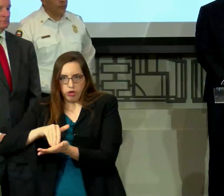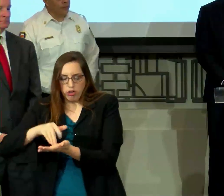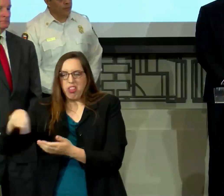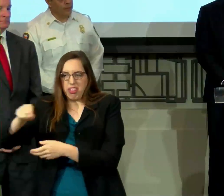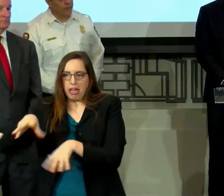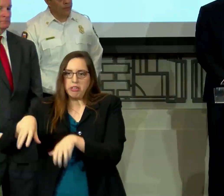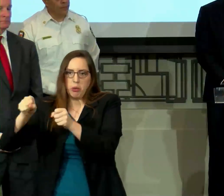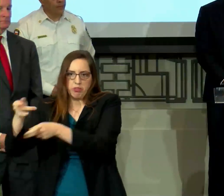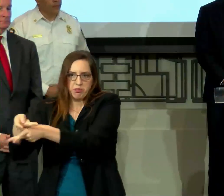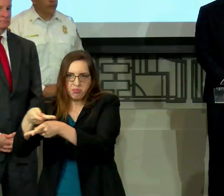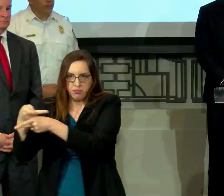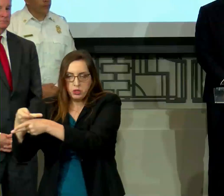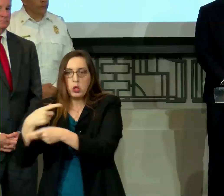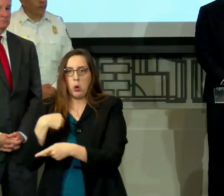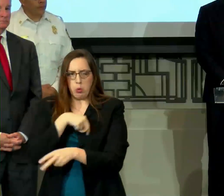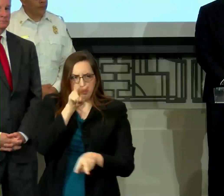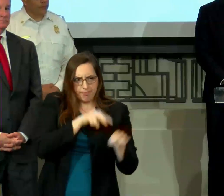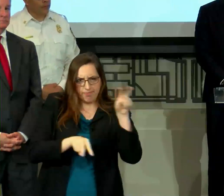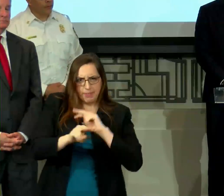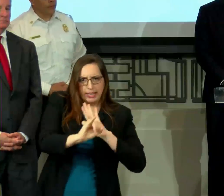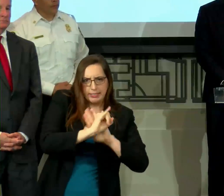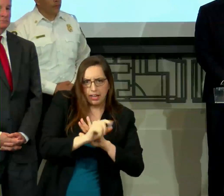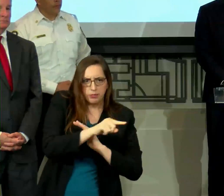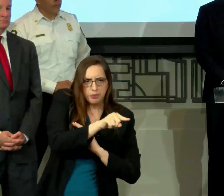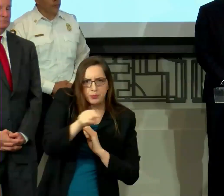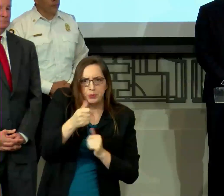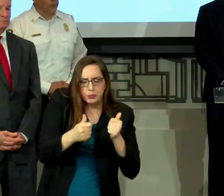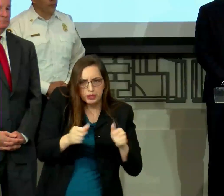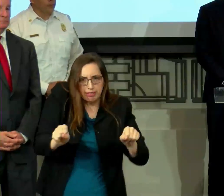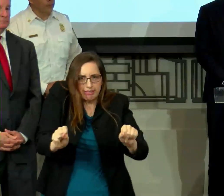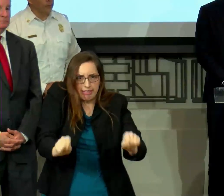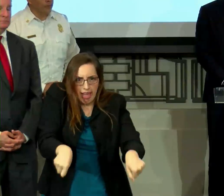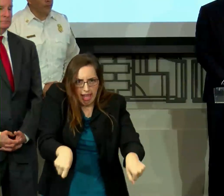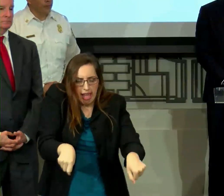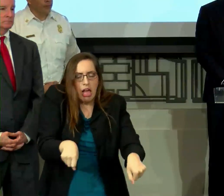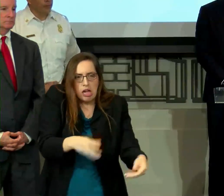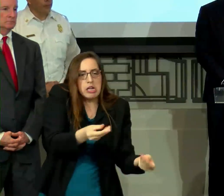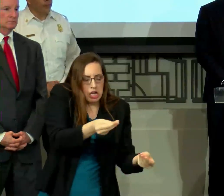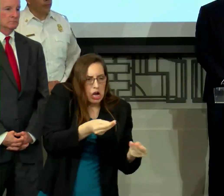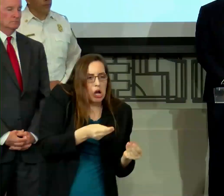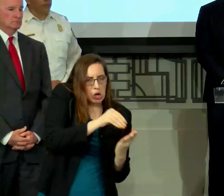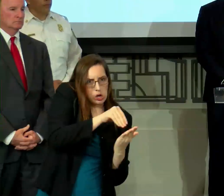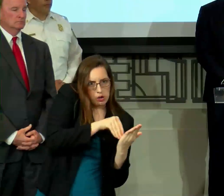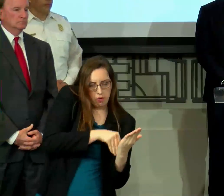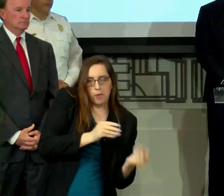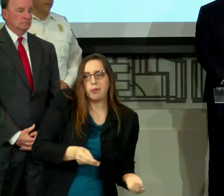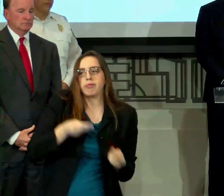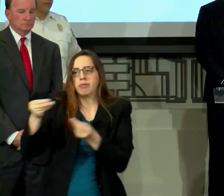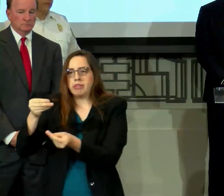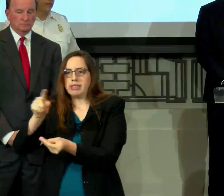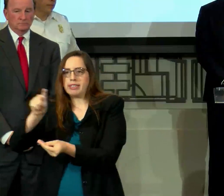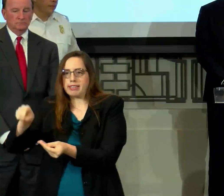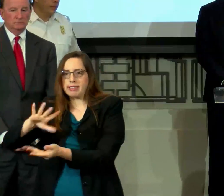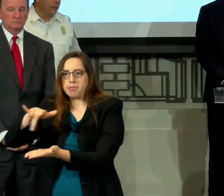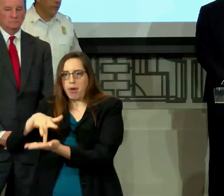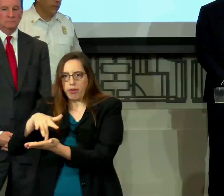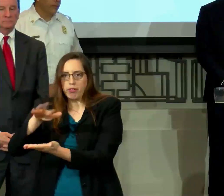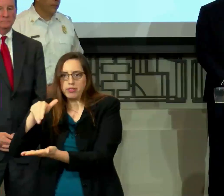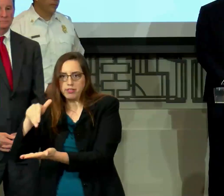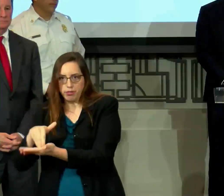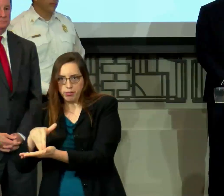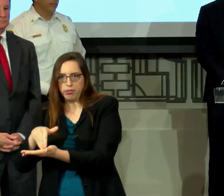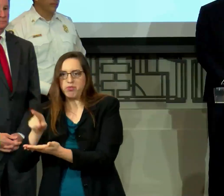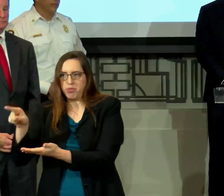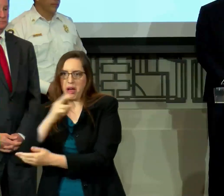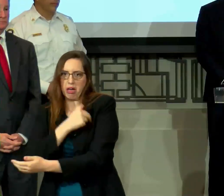from there. So we're identifying possible facilities, turning it over to the Texas Medical Center and to those hospitals. They are the